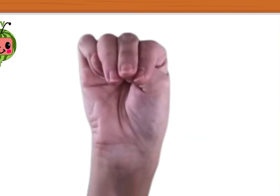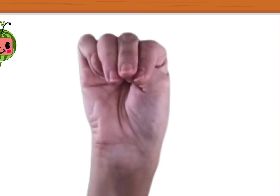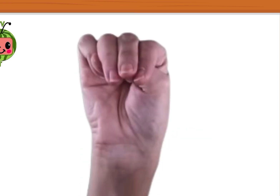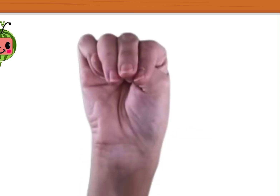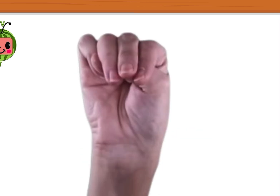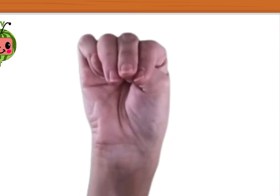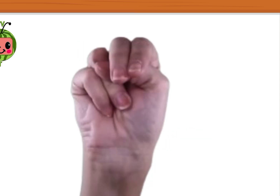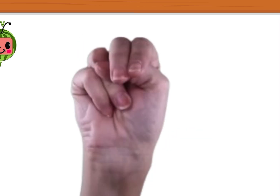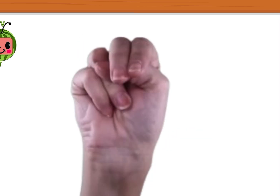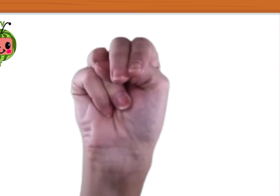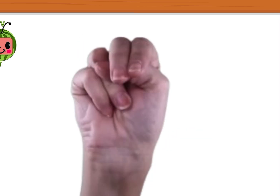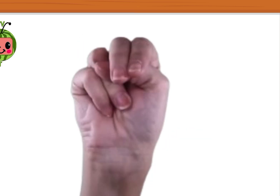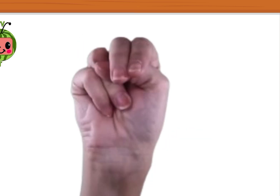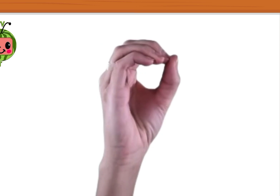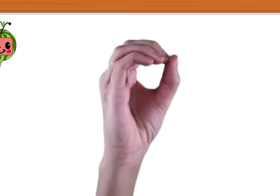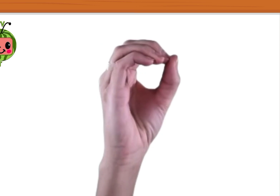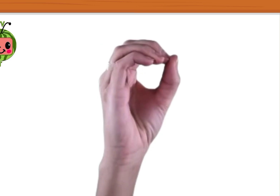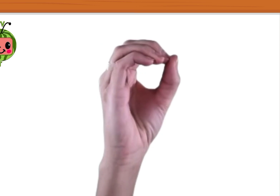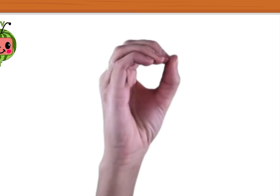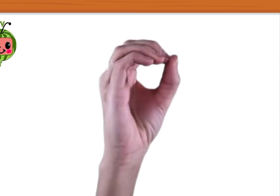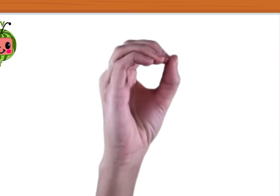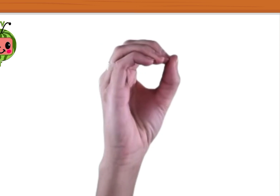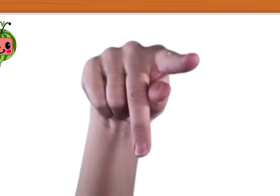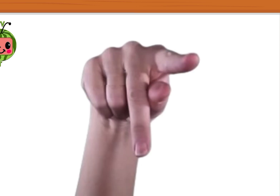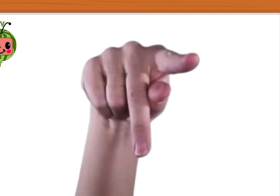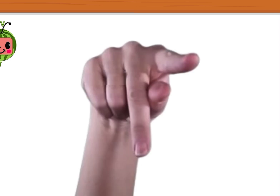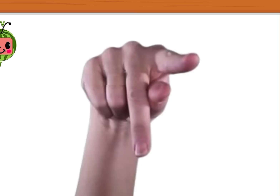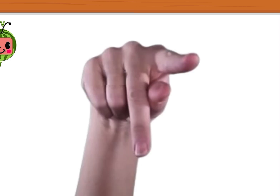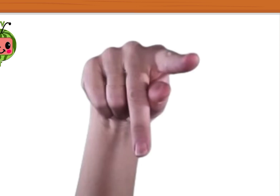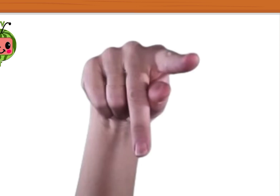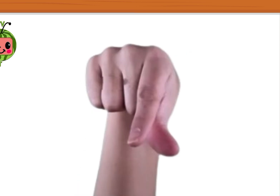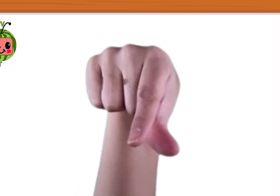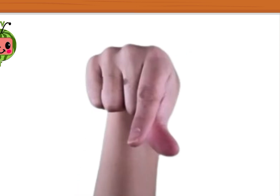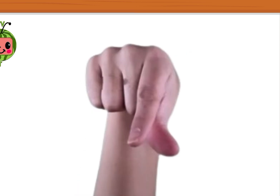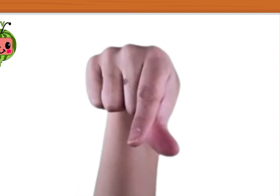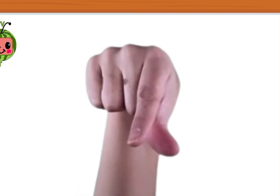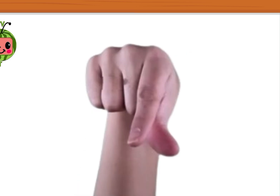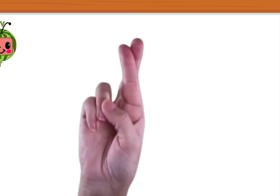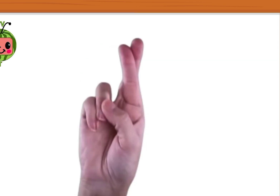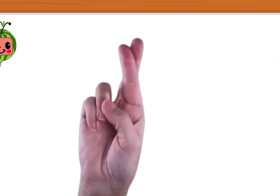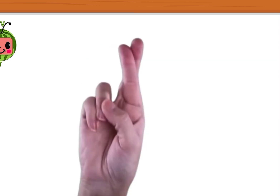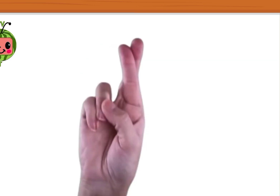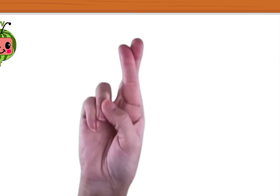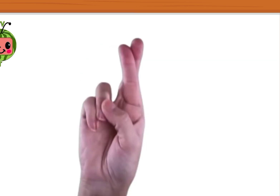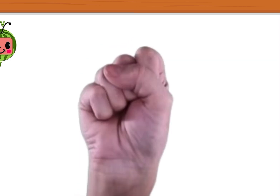M, N, O, P, Q, R,